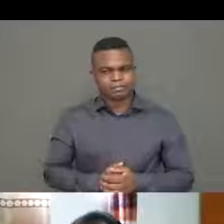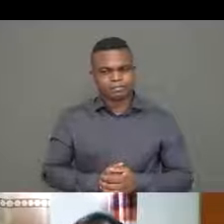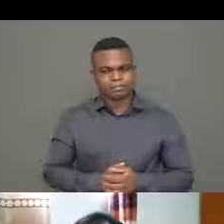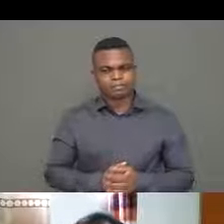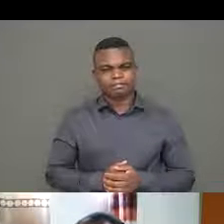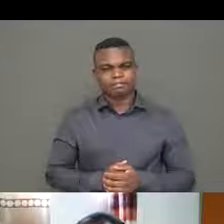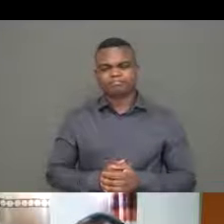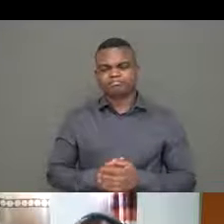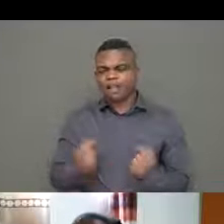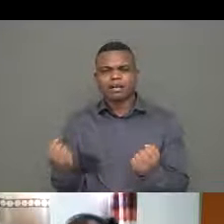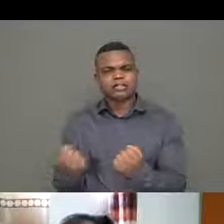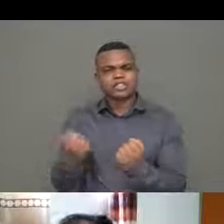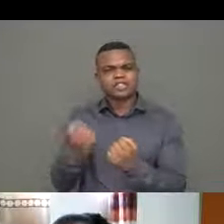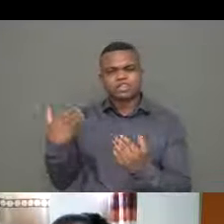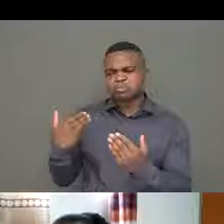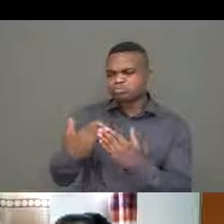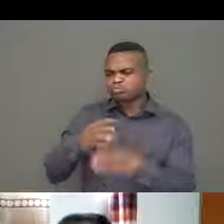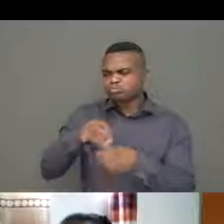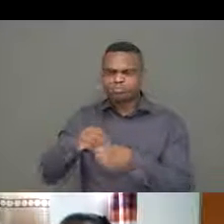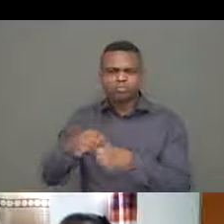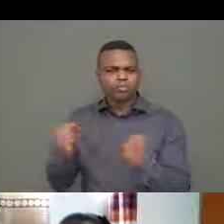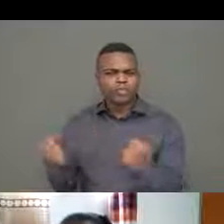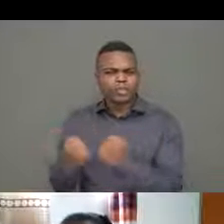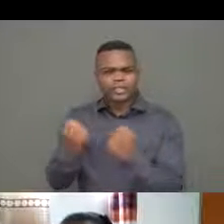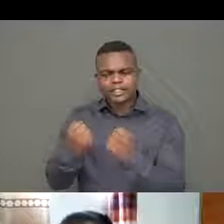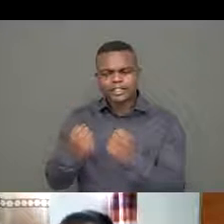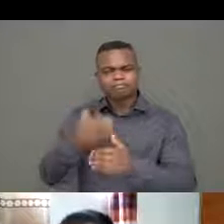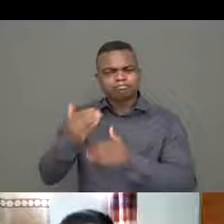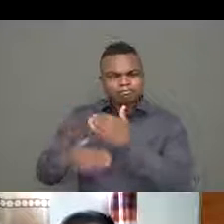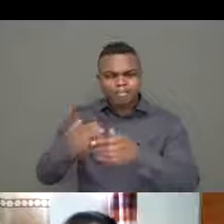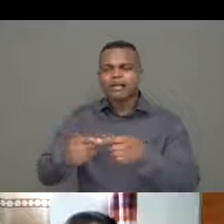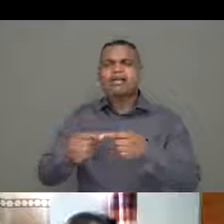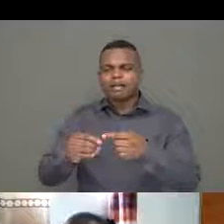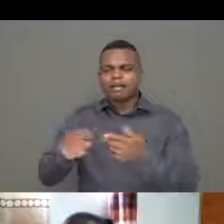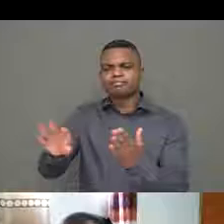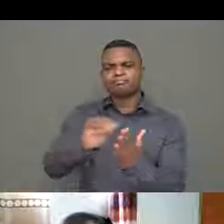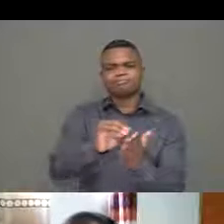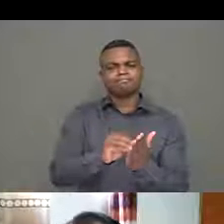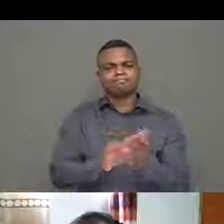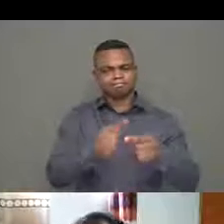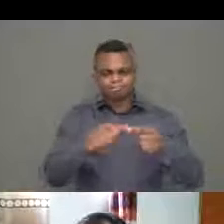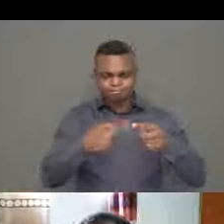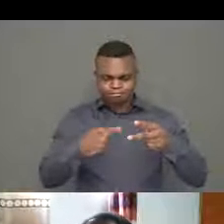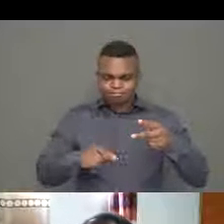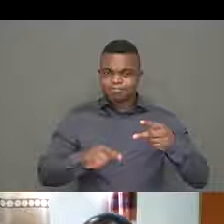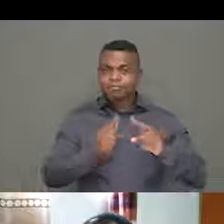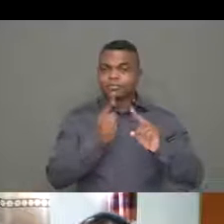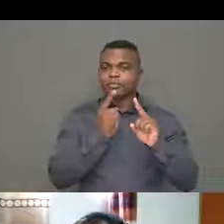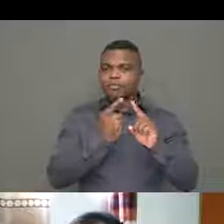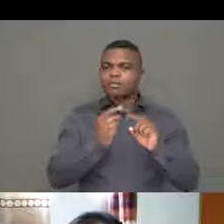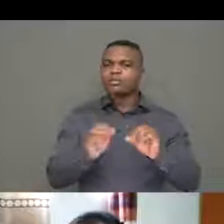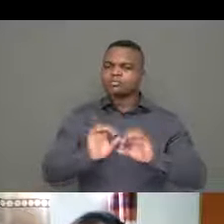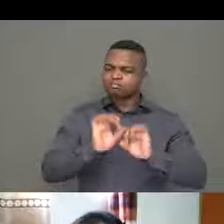other regulations. They also work with staff and other stakeholders in a training